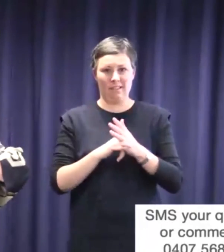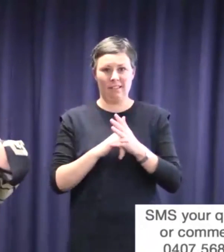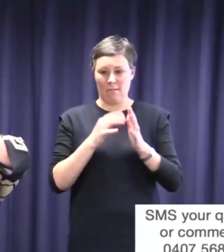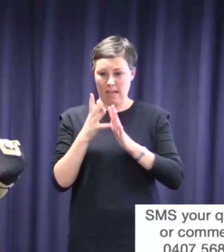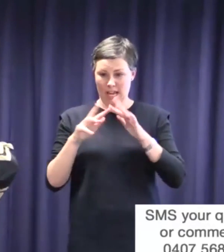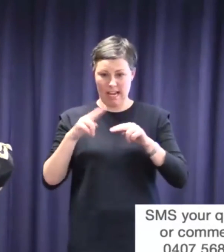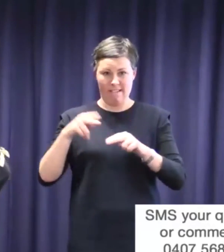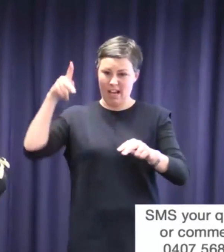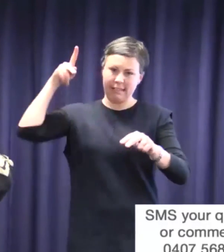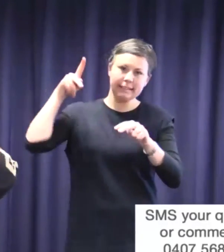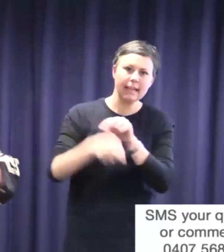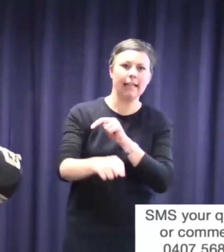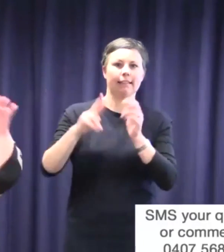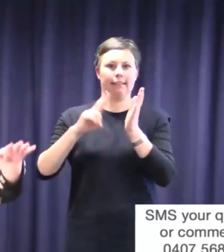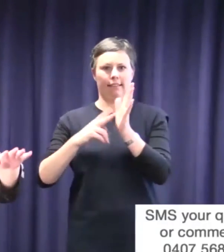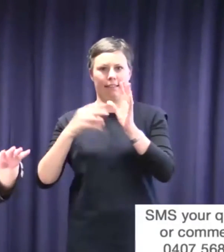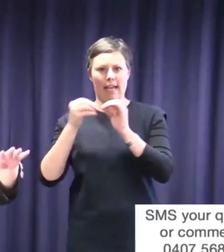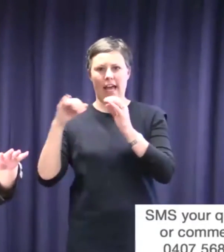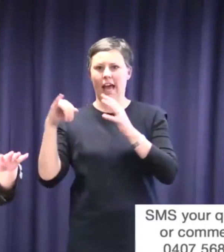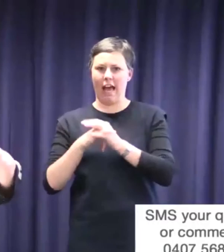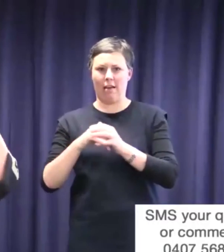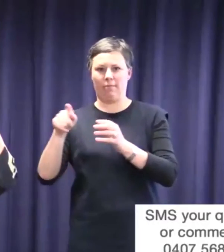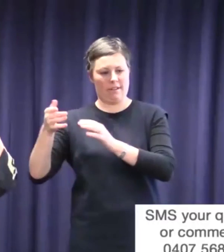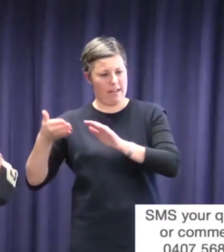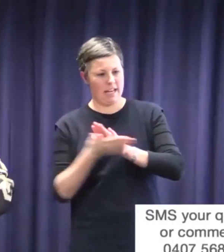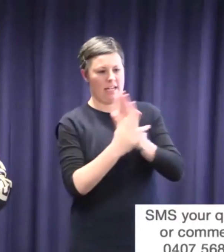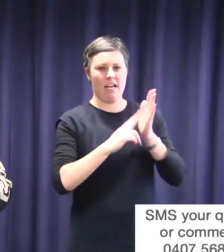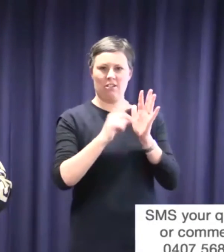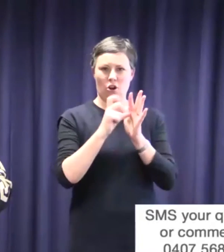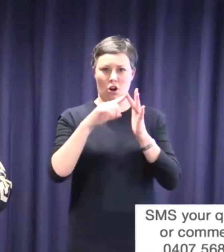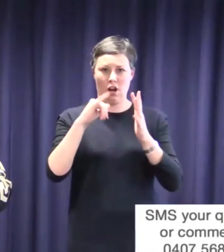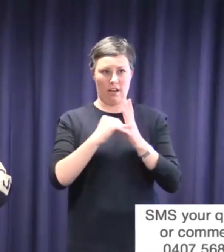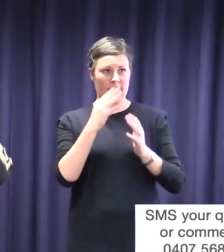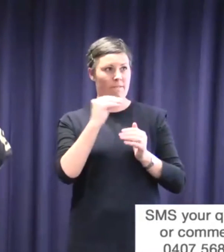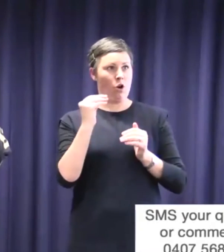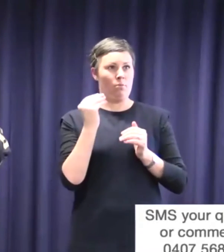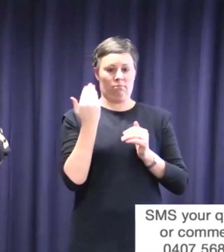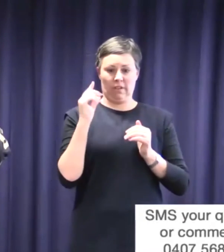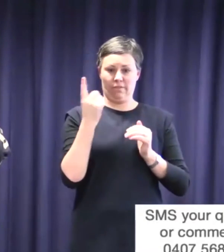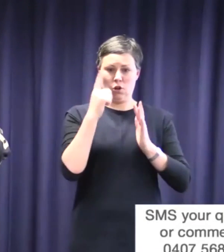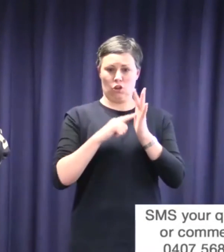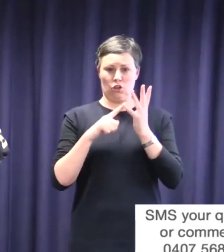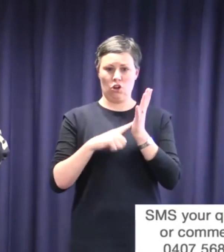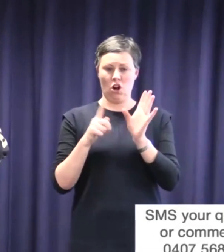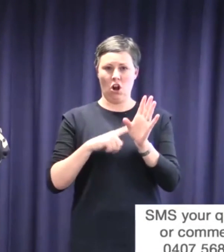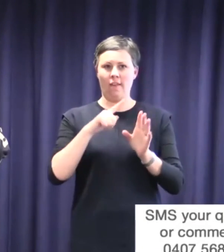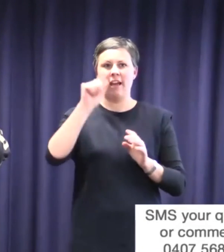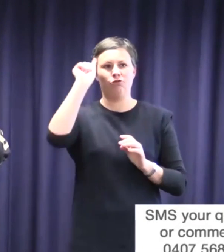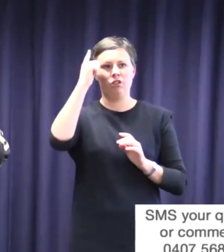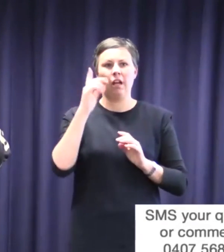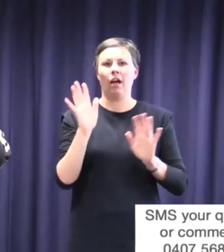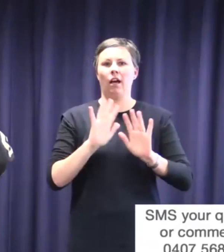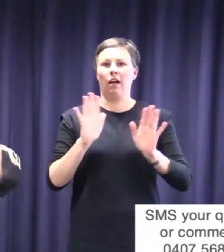NAB's funding and or redirect it to the NDIS from the 1st of July was going to